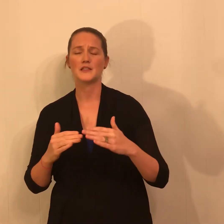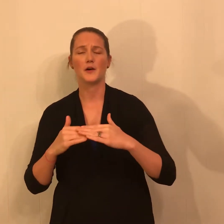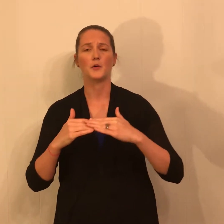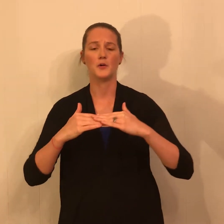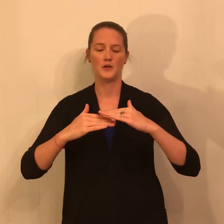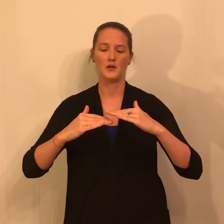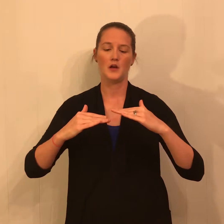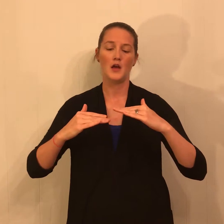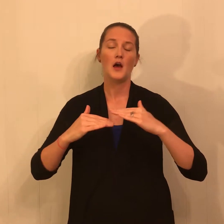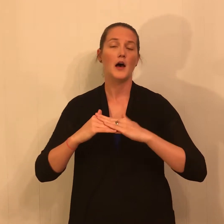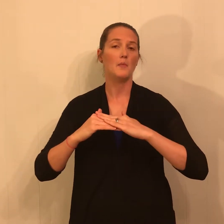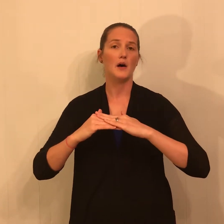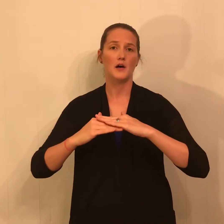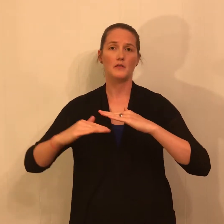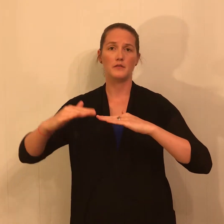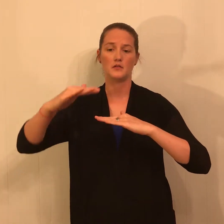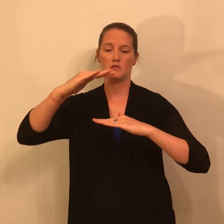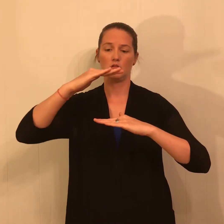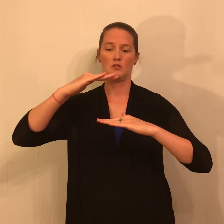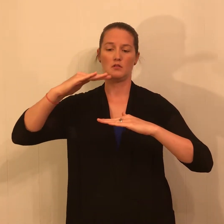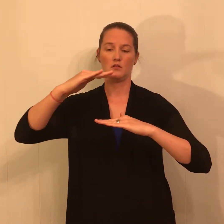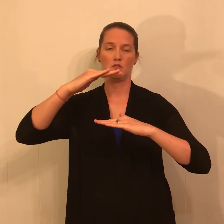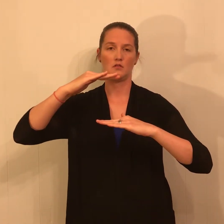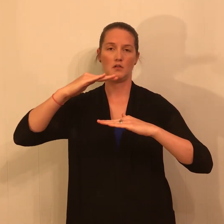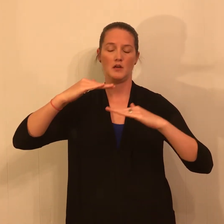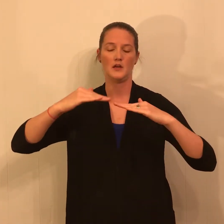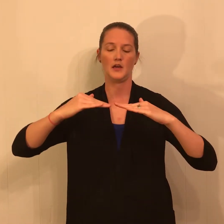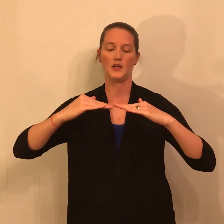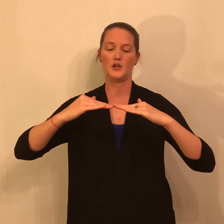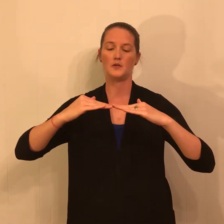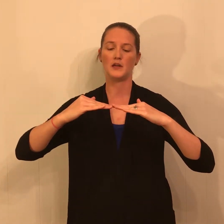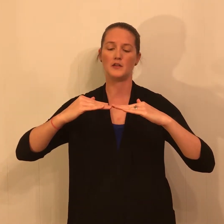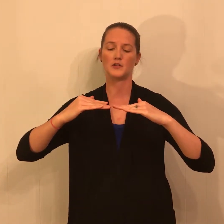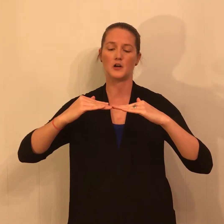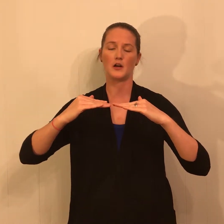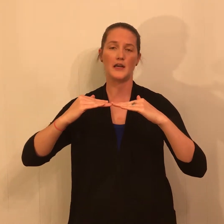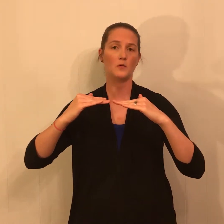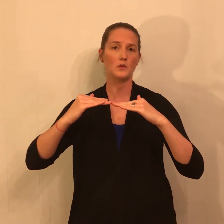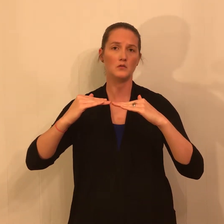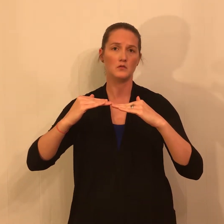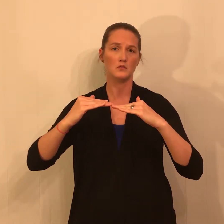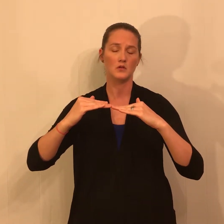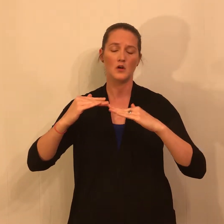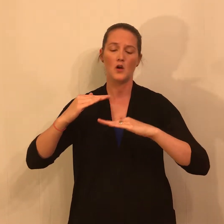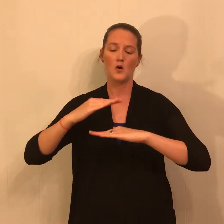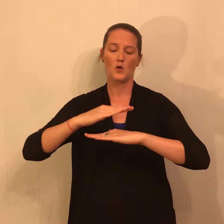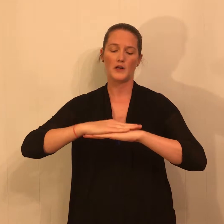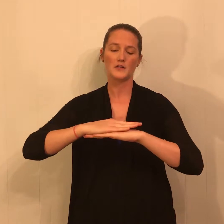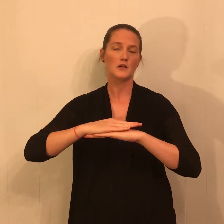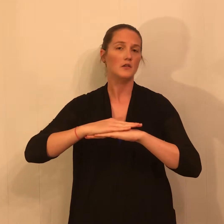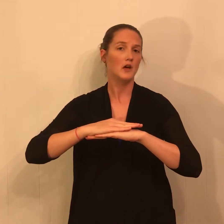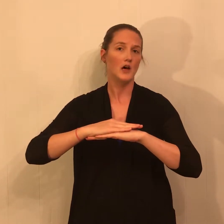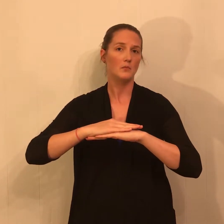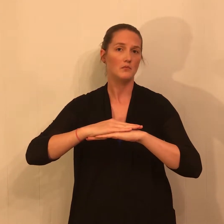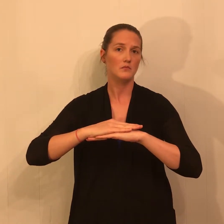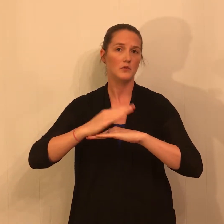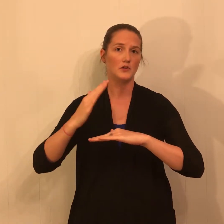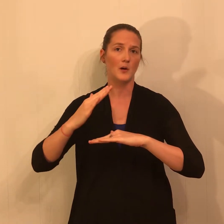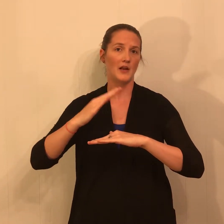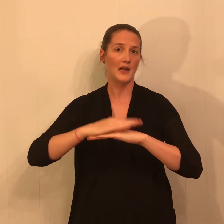so above, and you can either start equal or you can start on top, your dominant hand